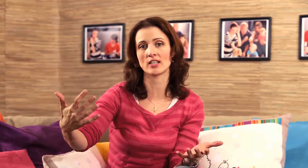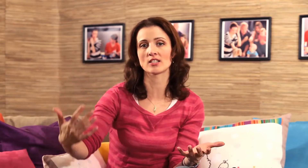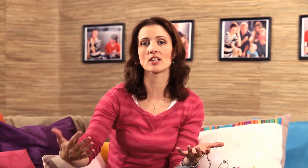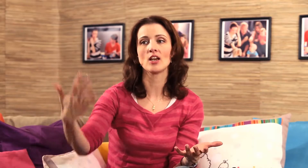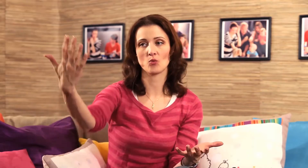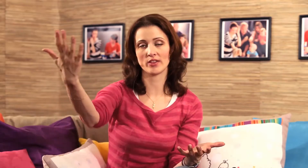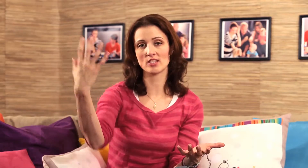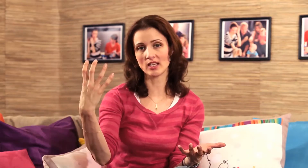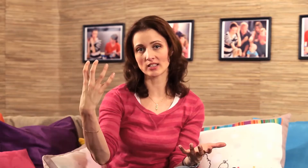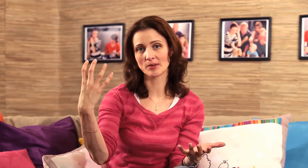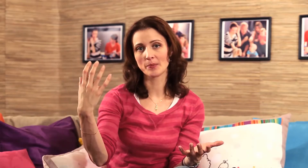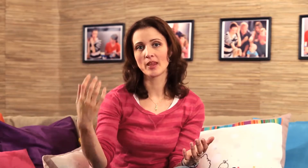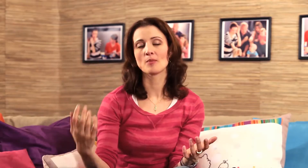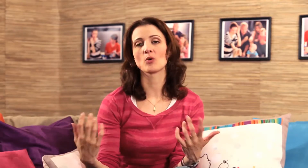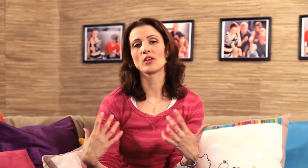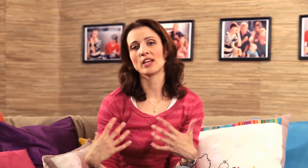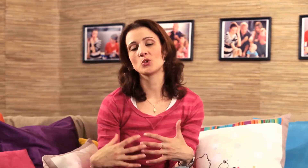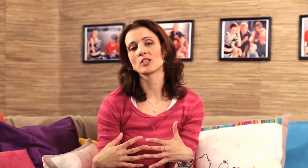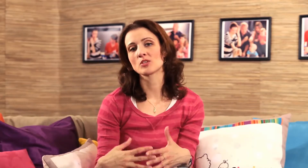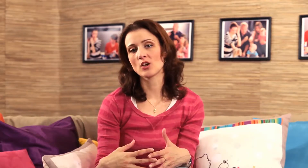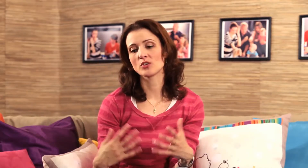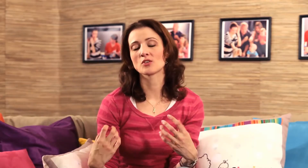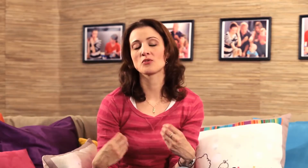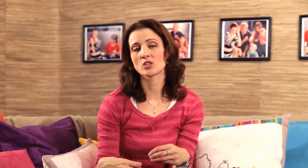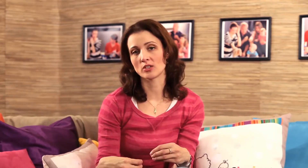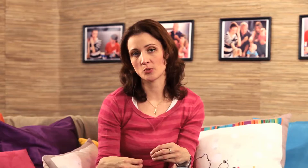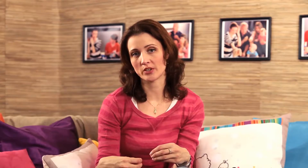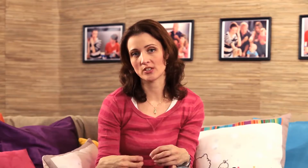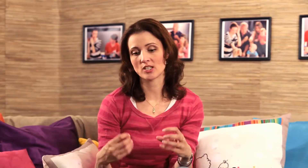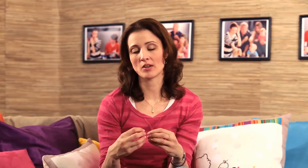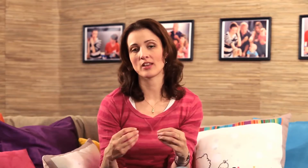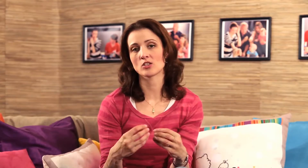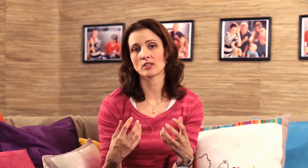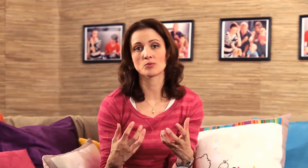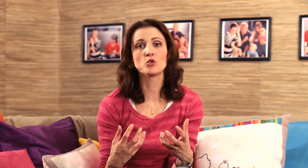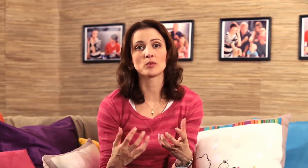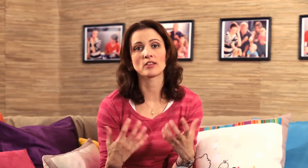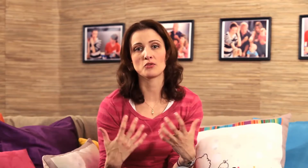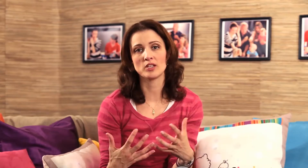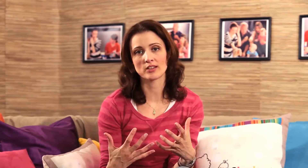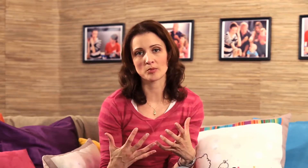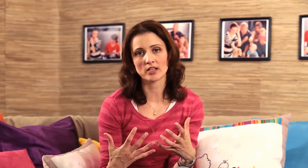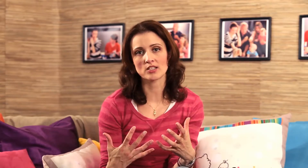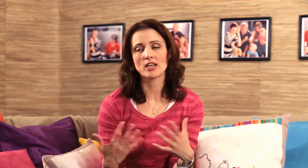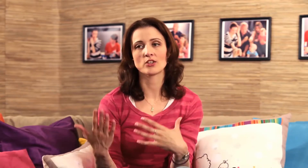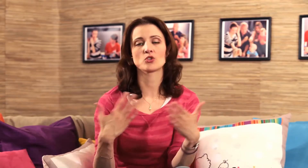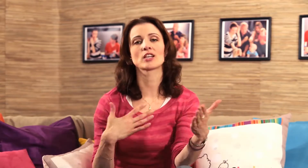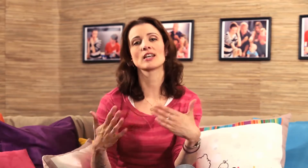is when they see it. But when they do it themselves, it's a physical experience. It's something that's movement, that they feel in their bodies. And so to connect